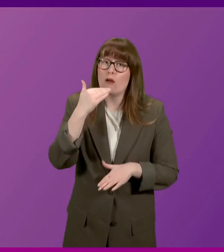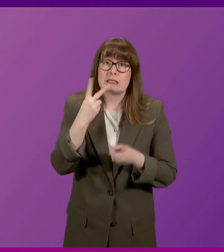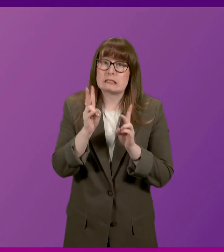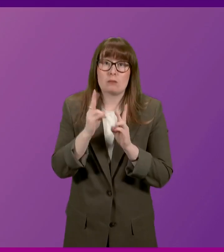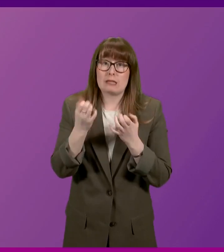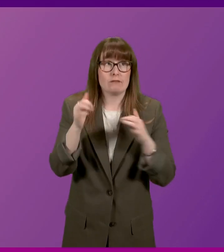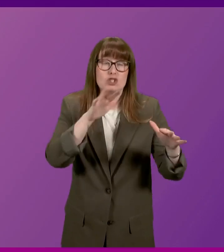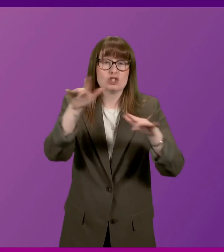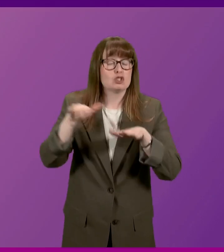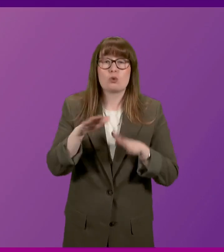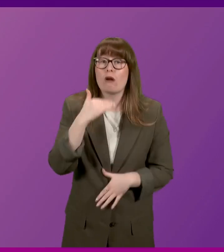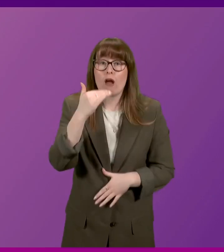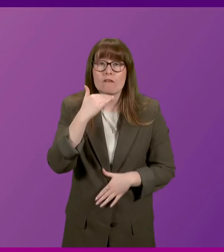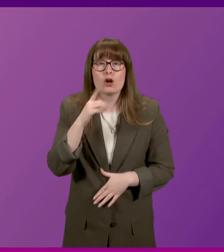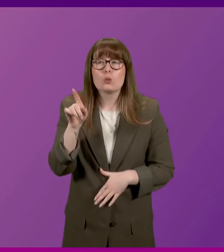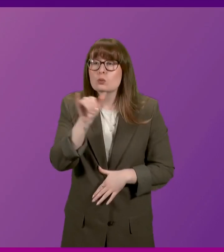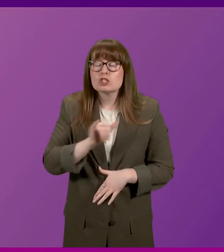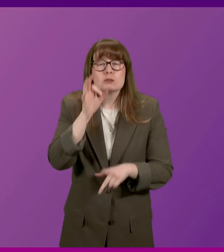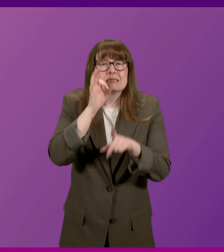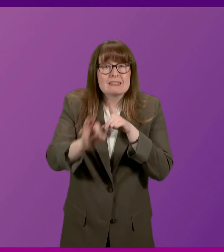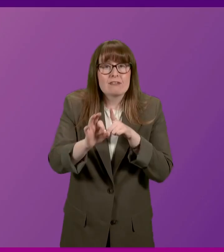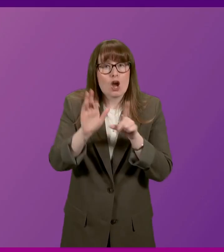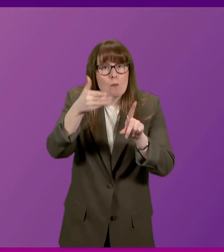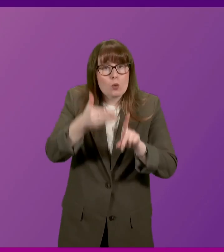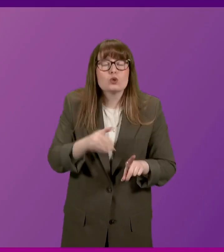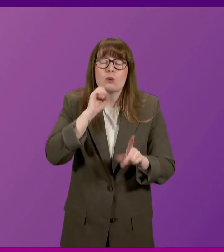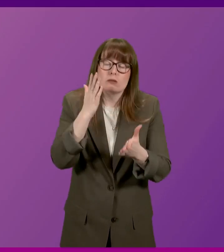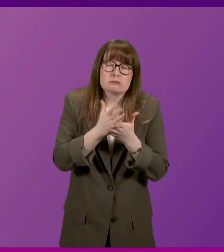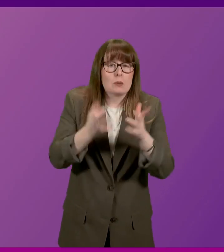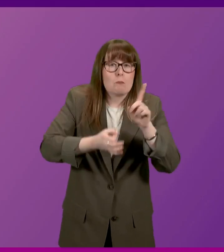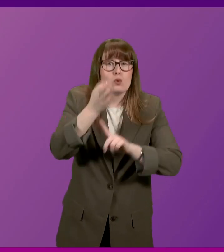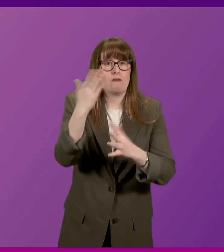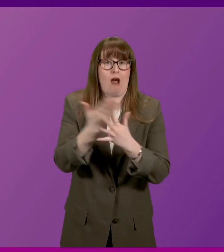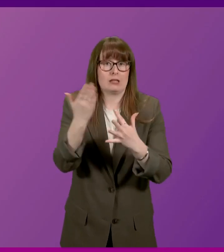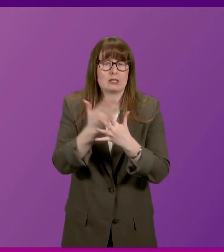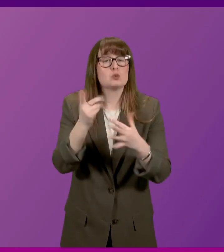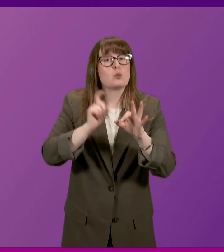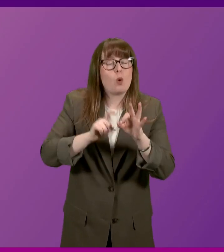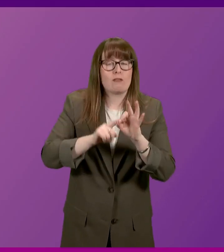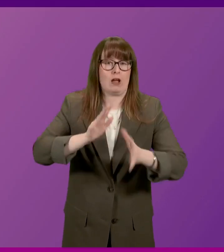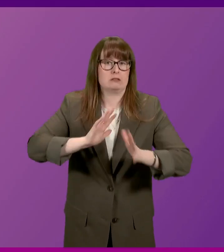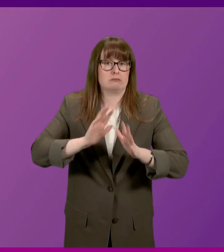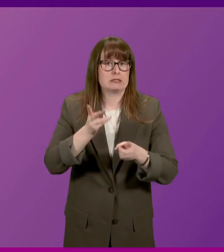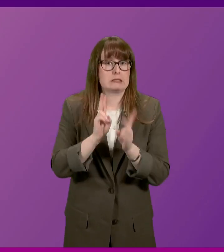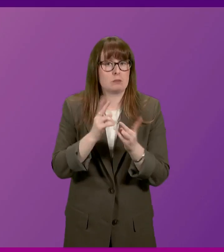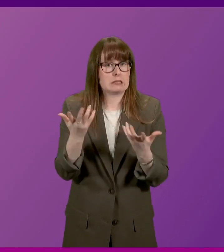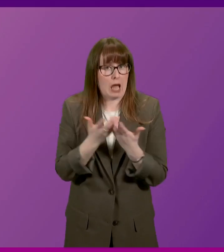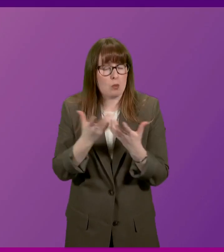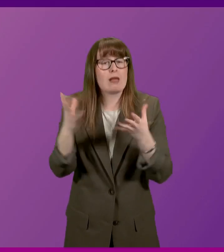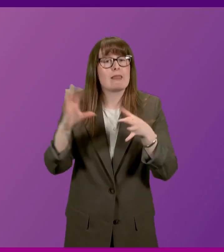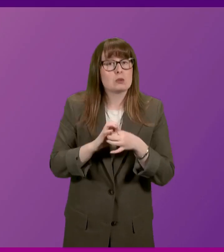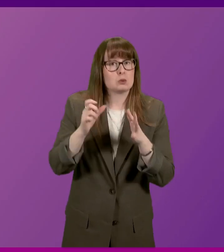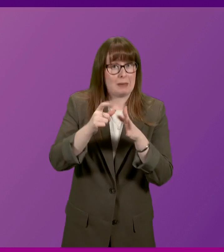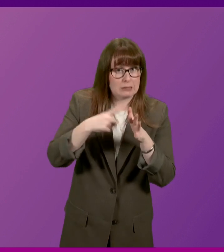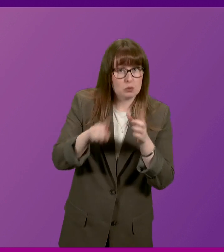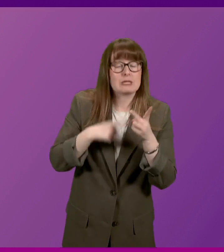interpreters, what specific approaches would most effectively improve access to qualified BSL interpreters in domestic abuse